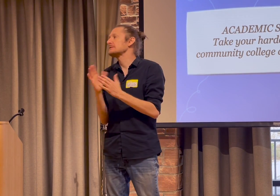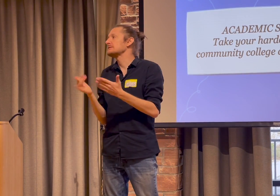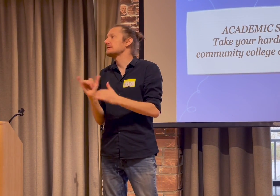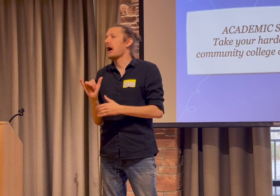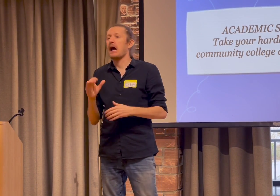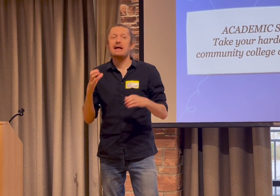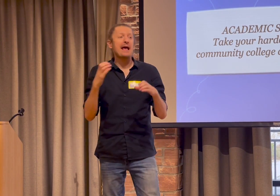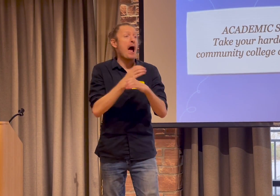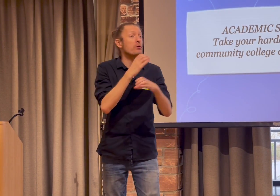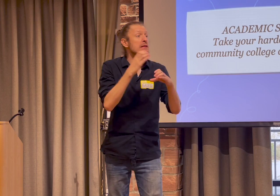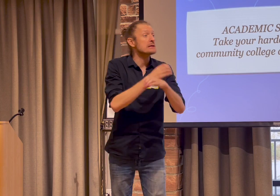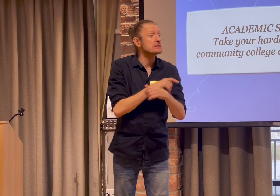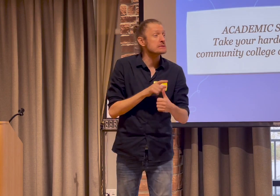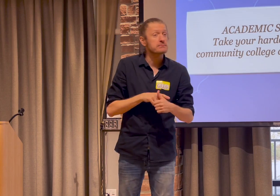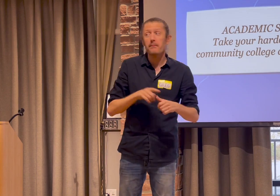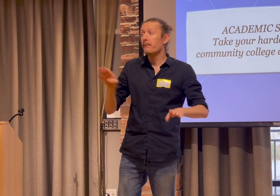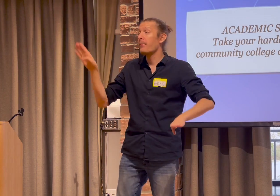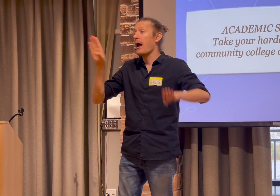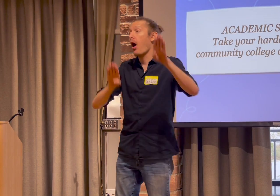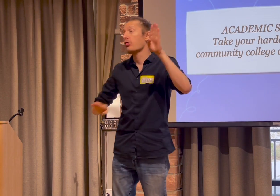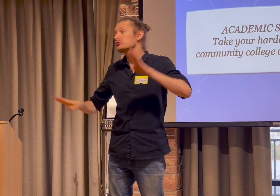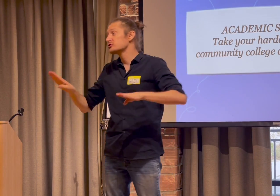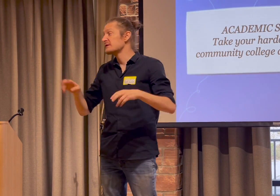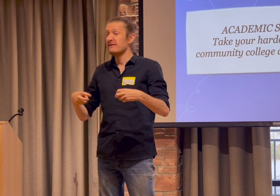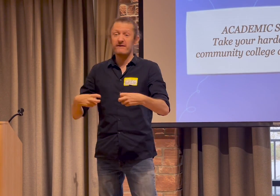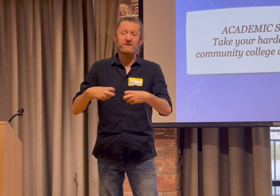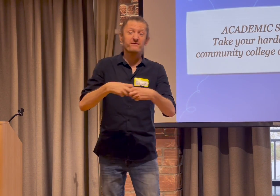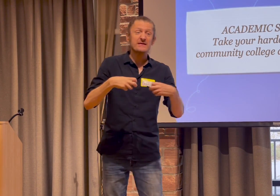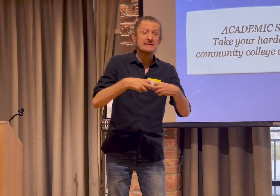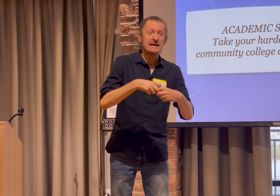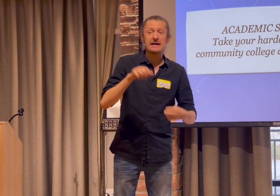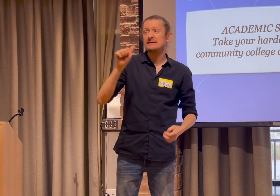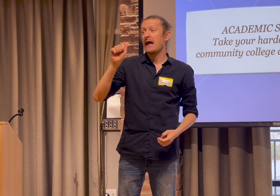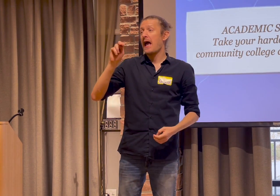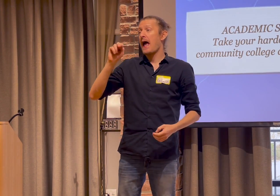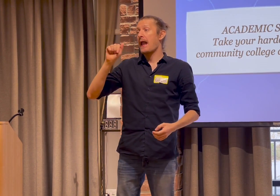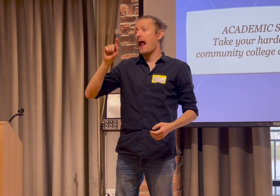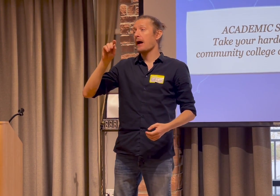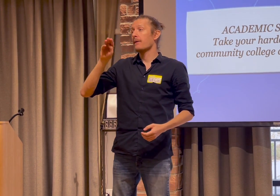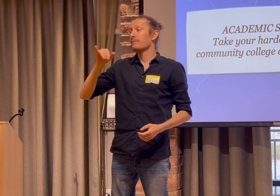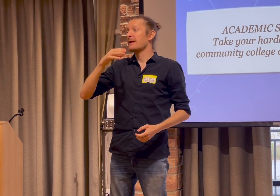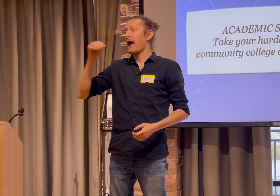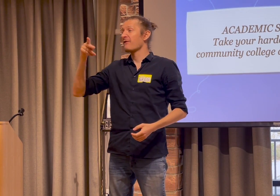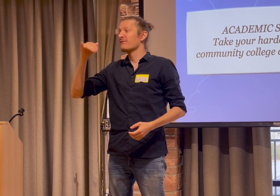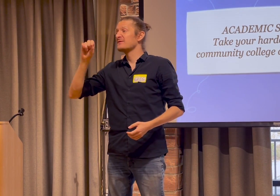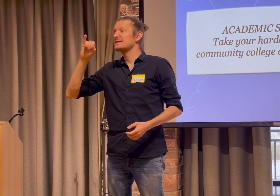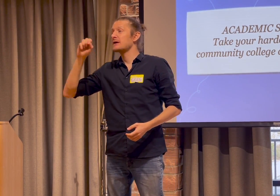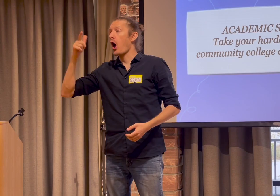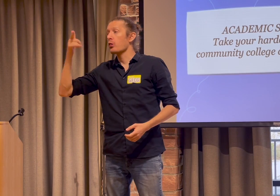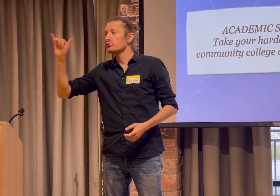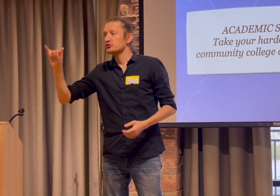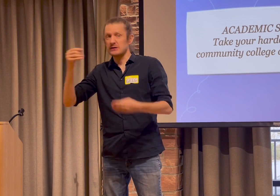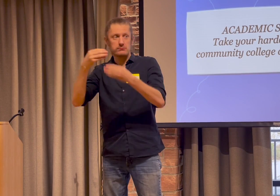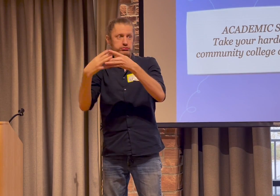In those community college where they're really focused on teaching, you can take classes like calculus,